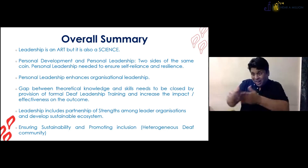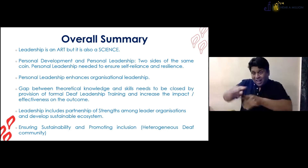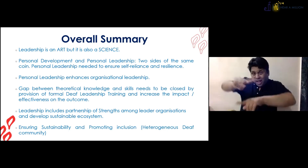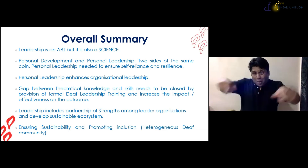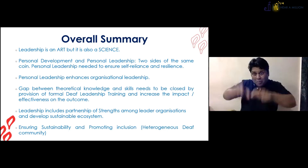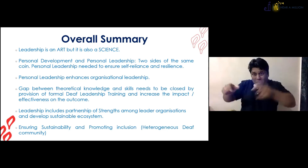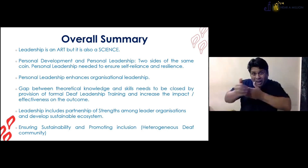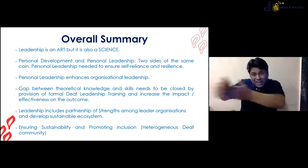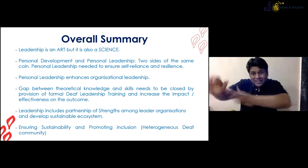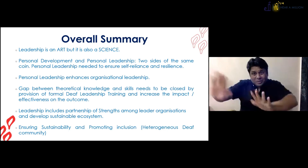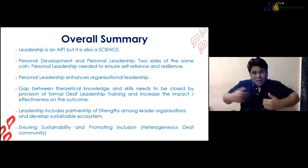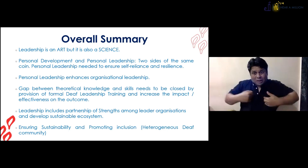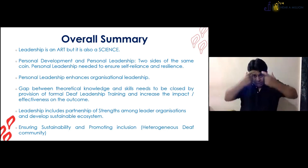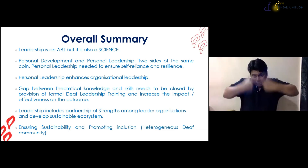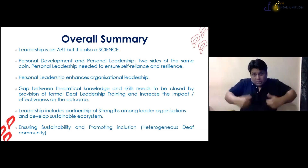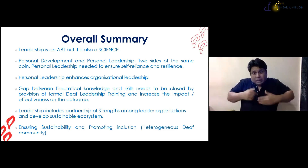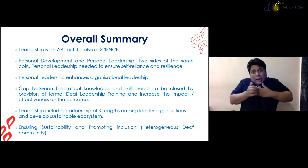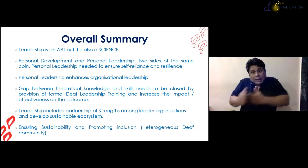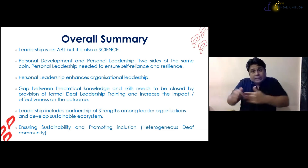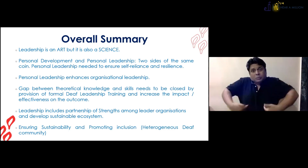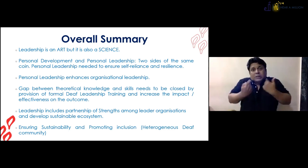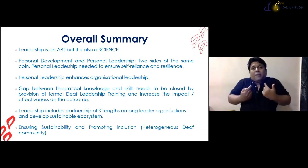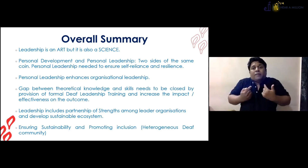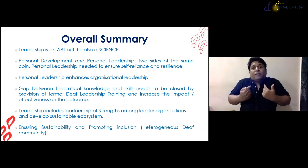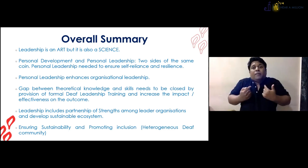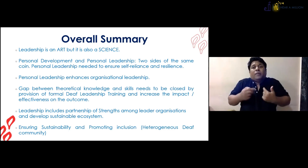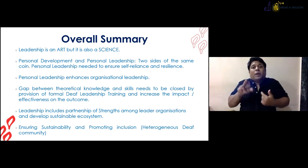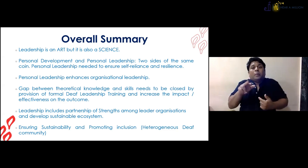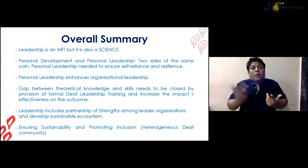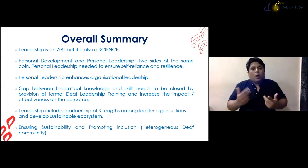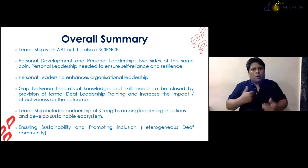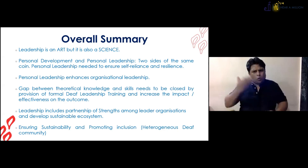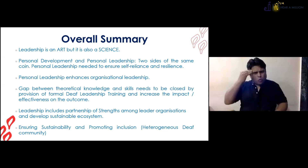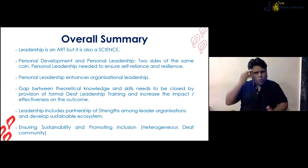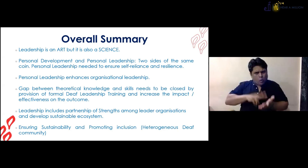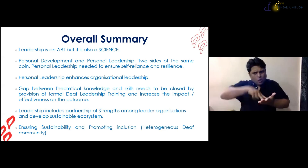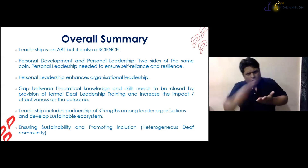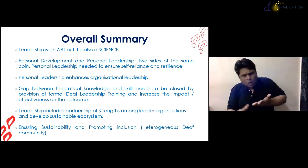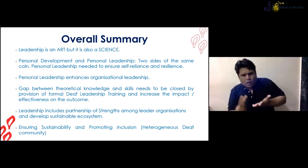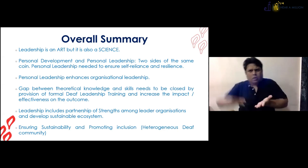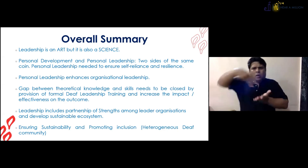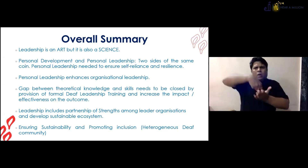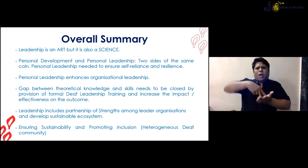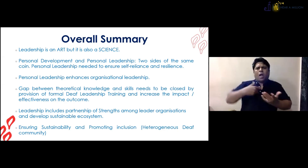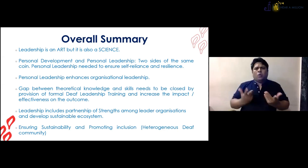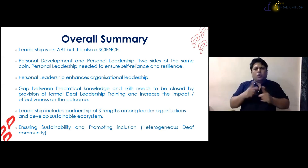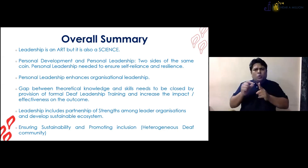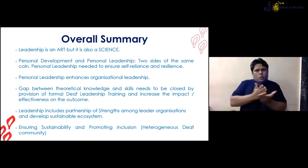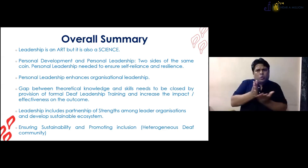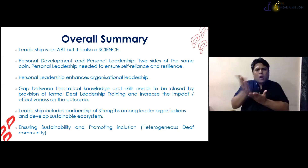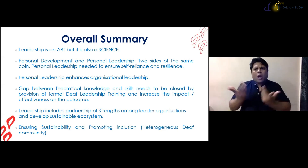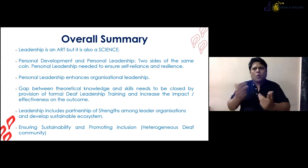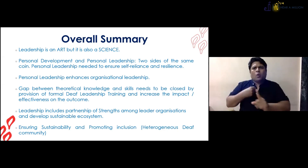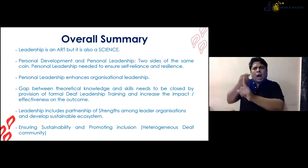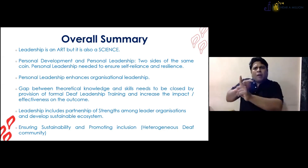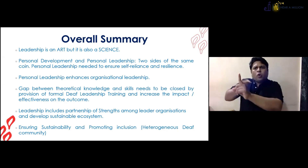So leadership means that you have to lead yourself first. Means that if you're going to fall, how do you